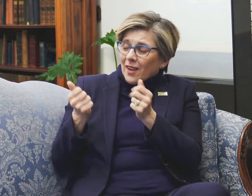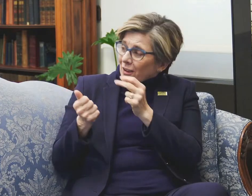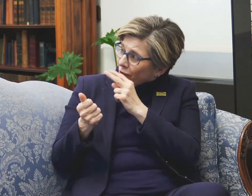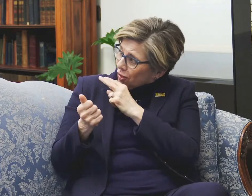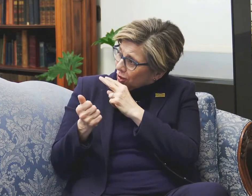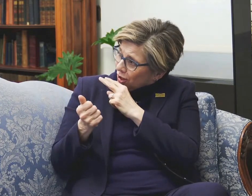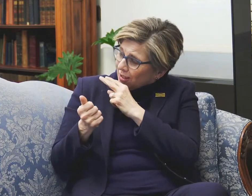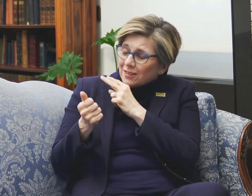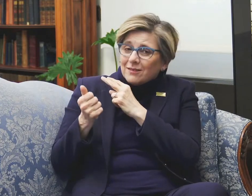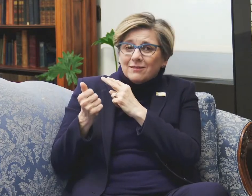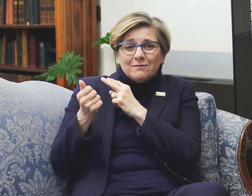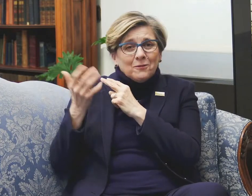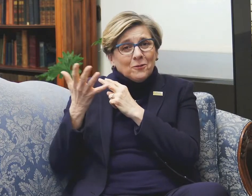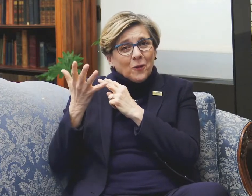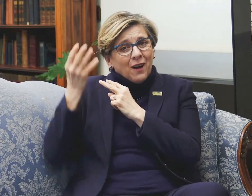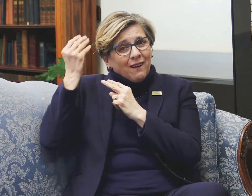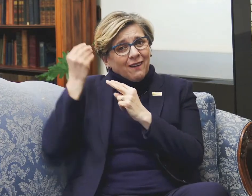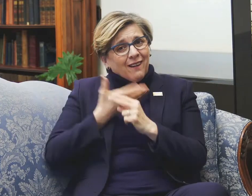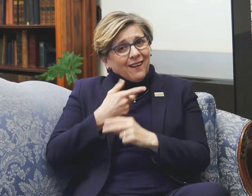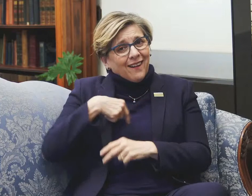would have to share with us.